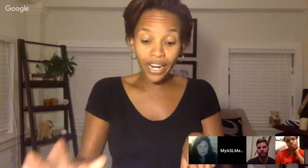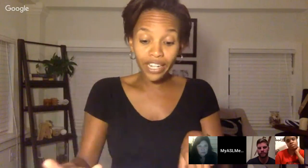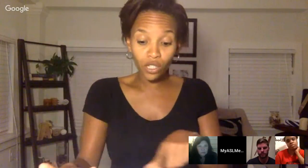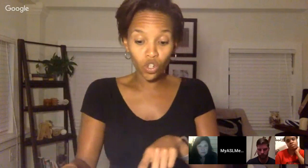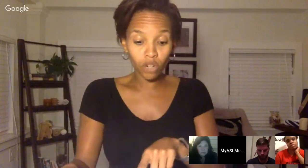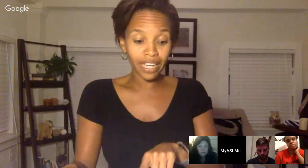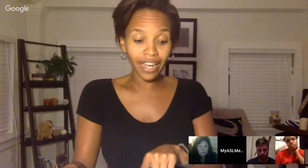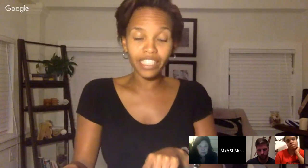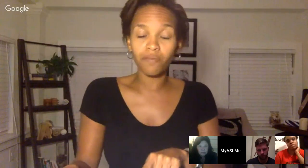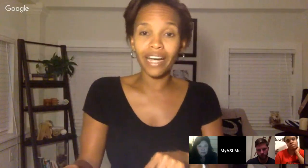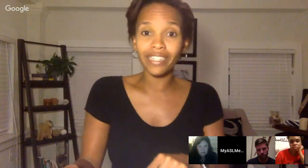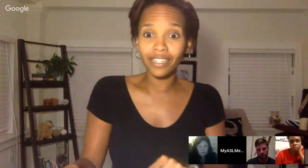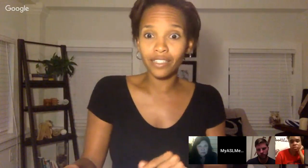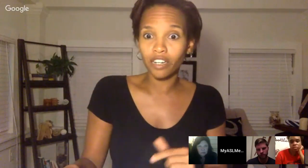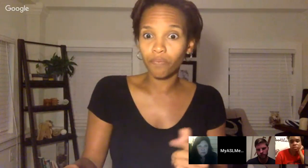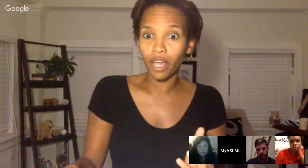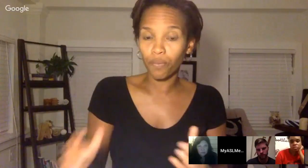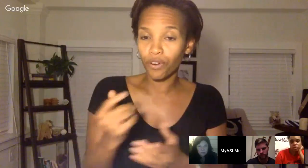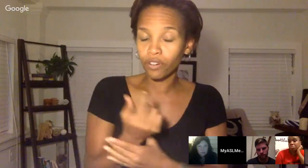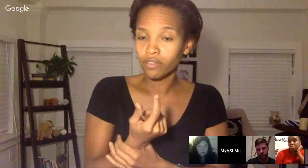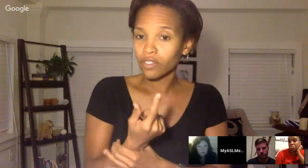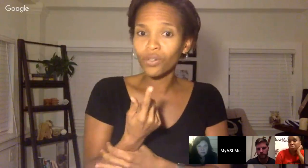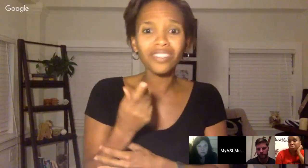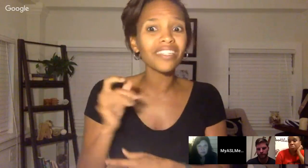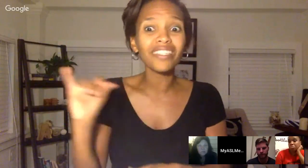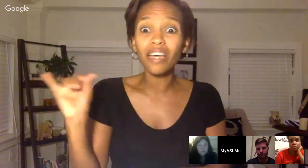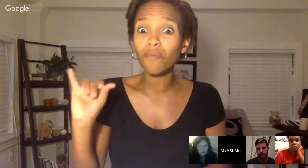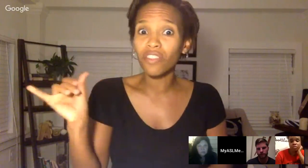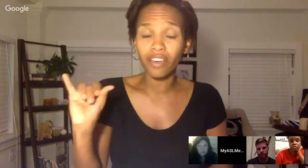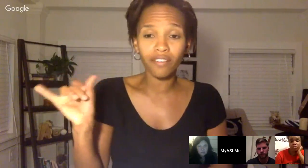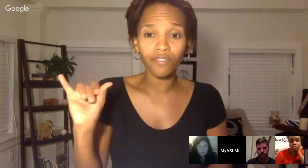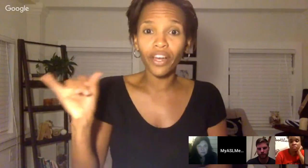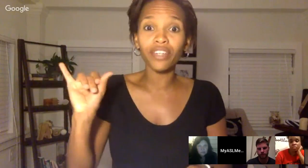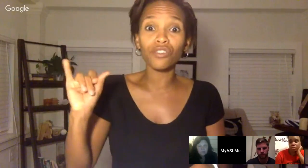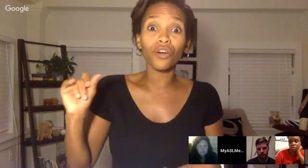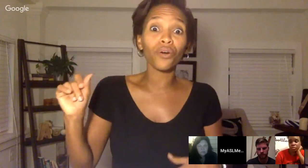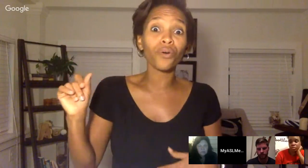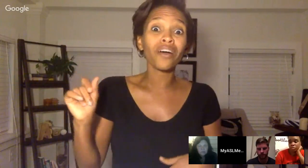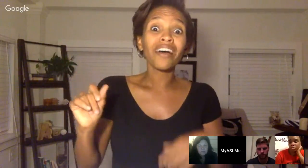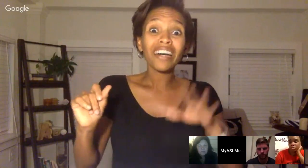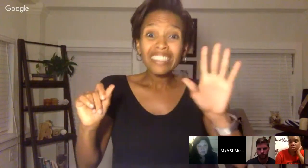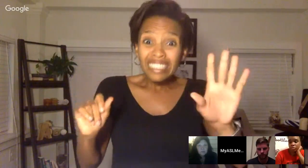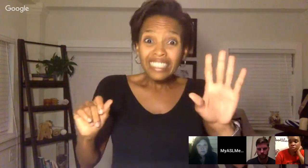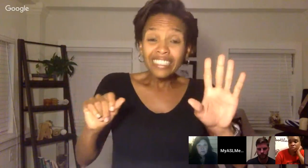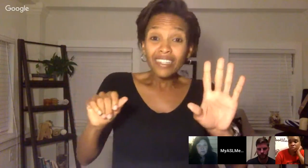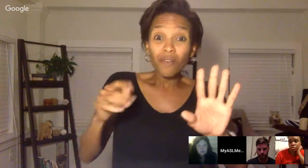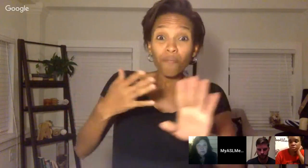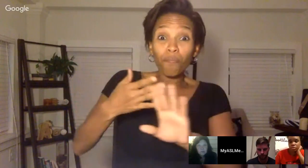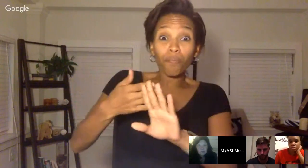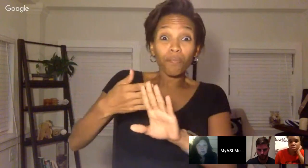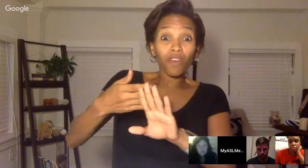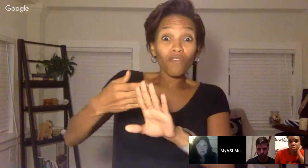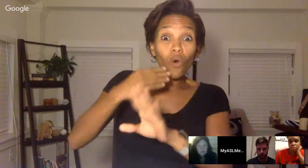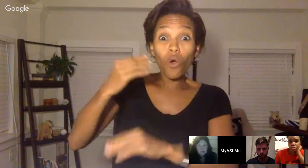quickly brainstorm and get some ideas on paper. So it's the same thing, right? So